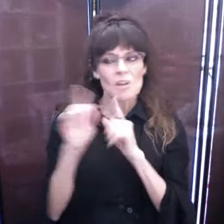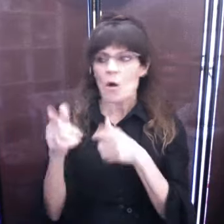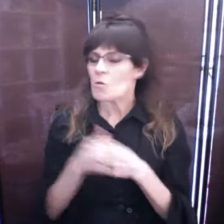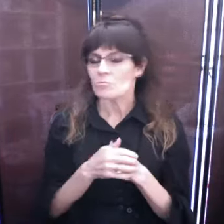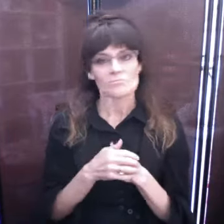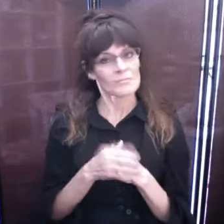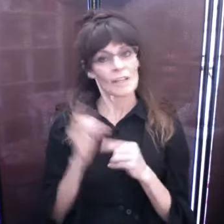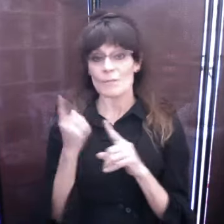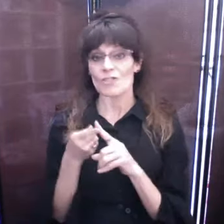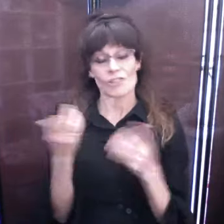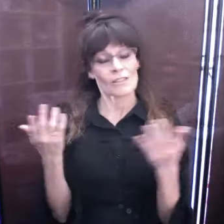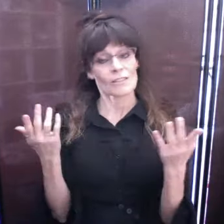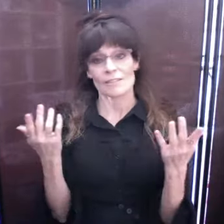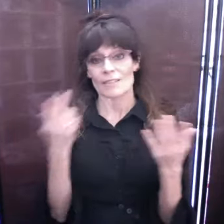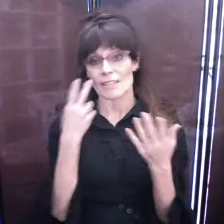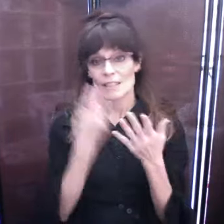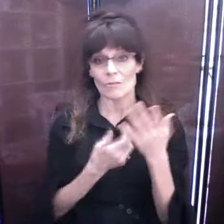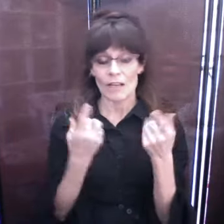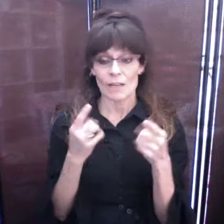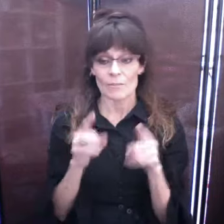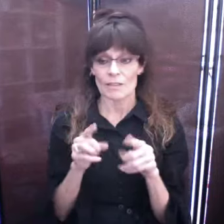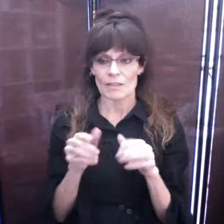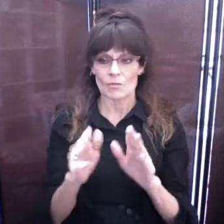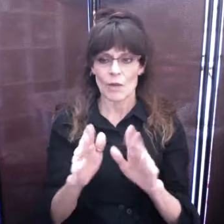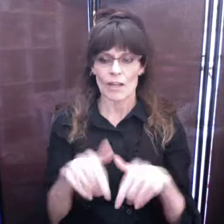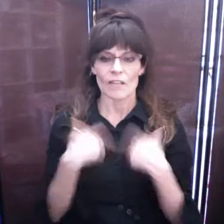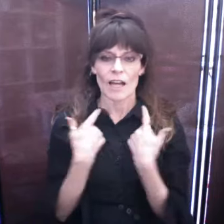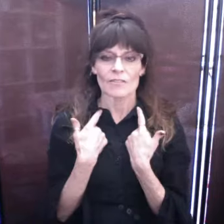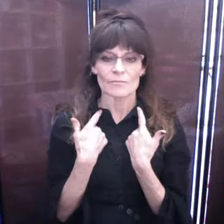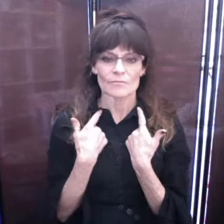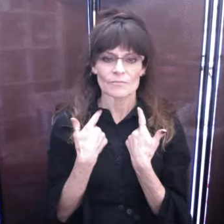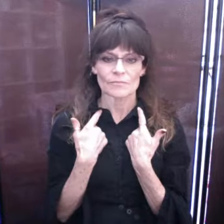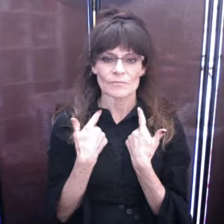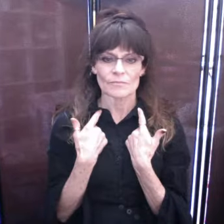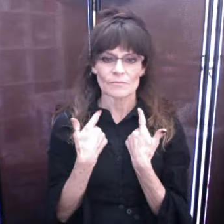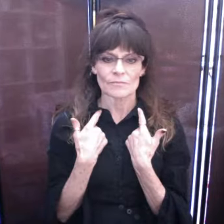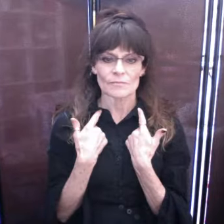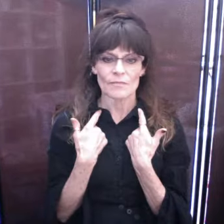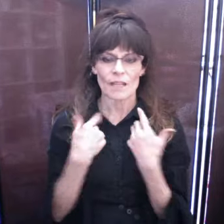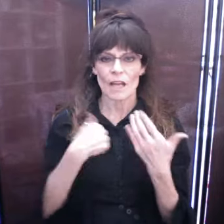mission, man, and see what this way of life has for you. And I'm a big believer.